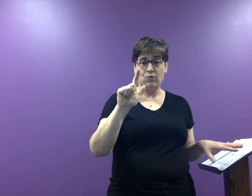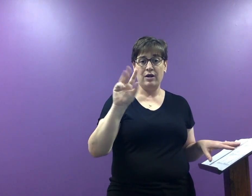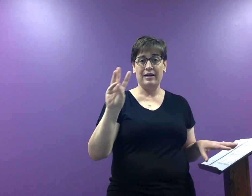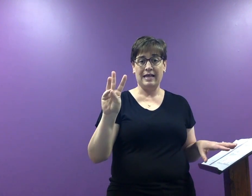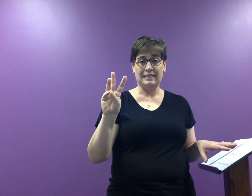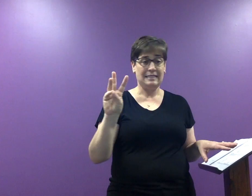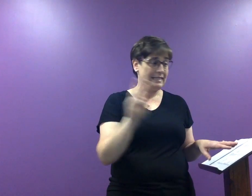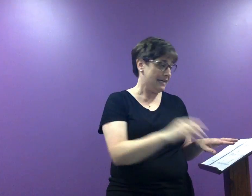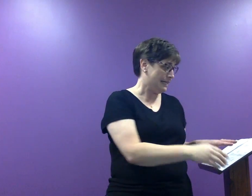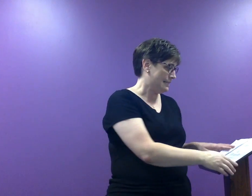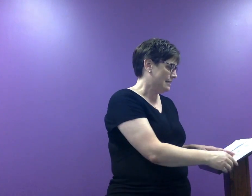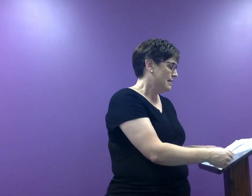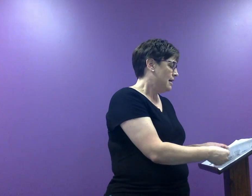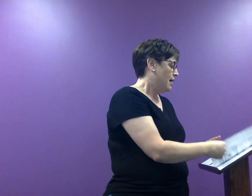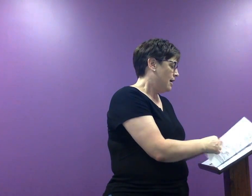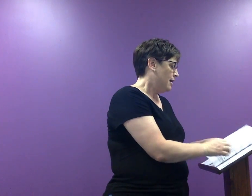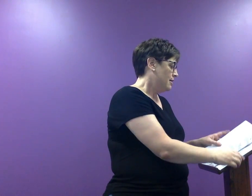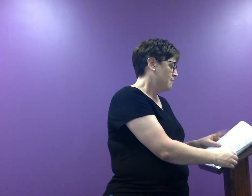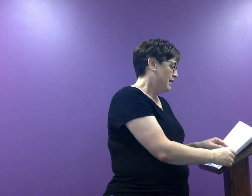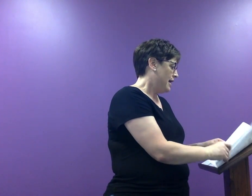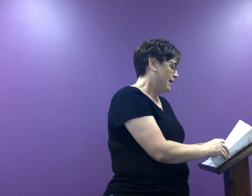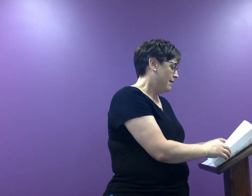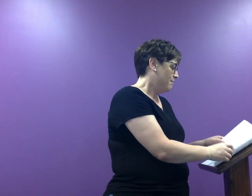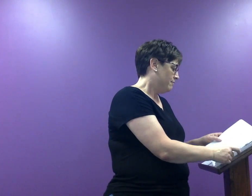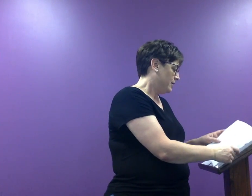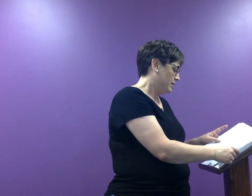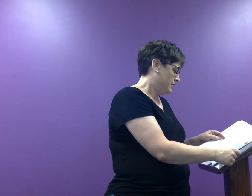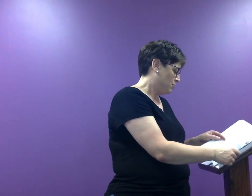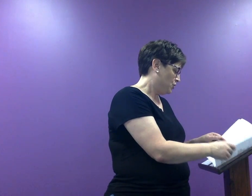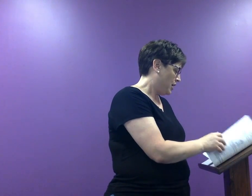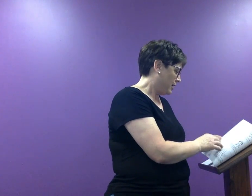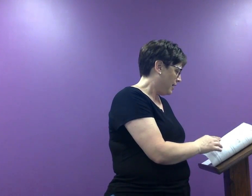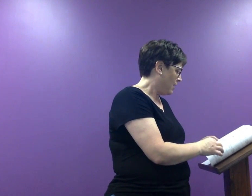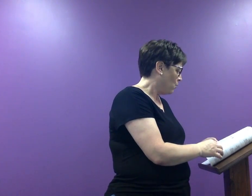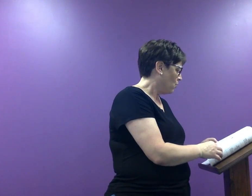21 and 6. And I'm going to double check our